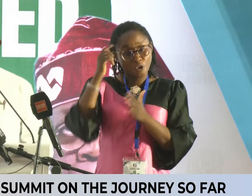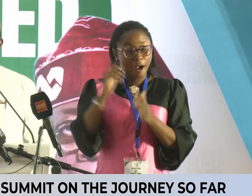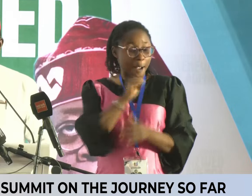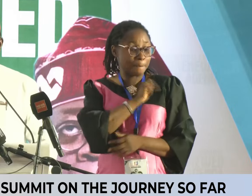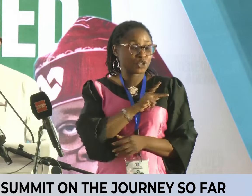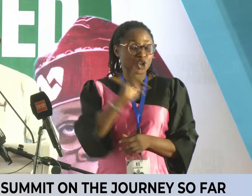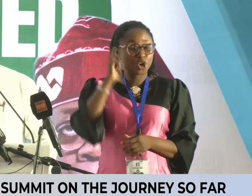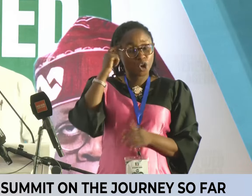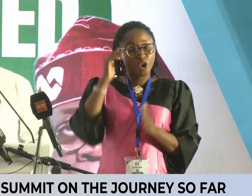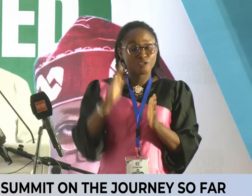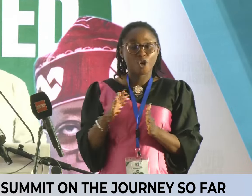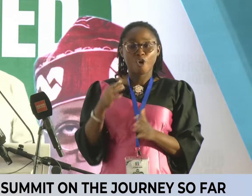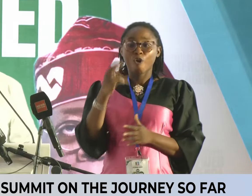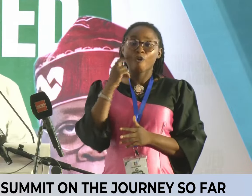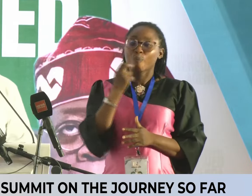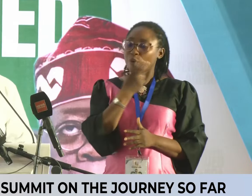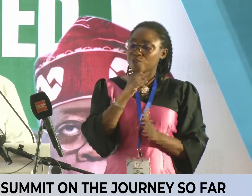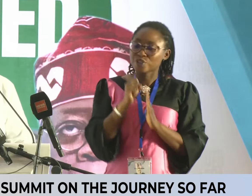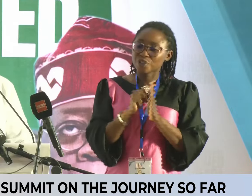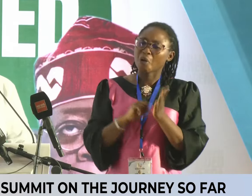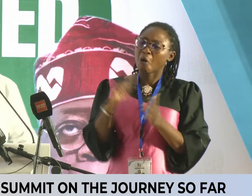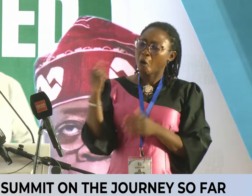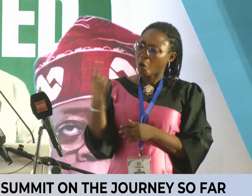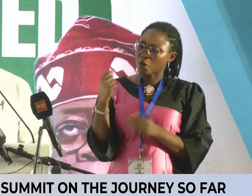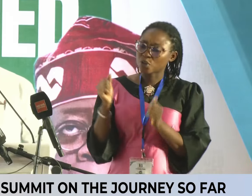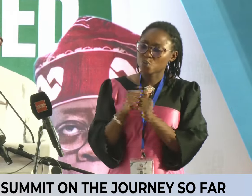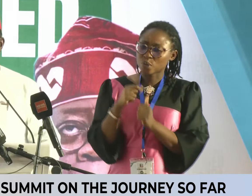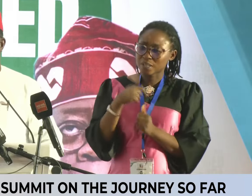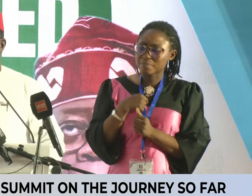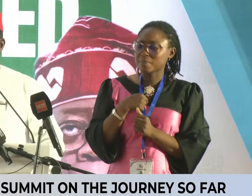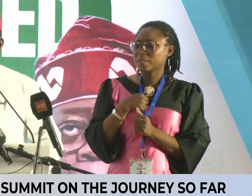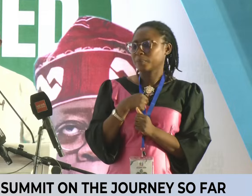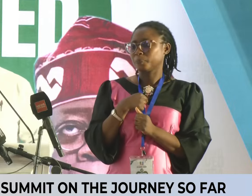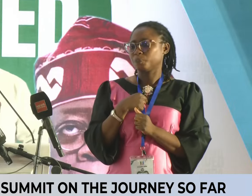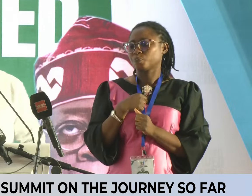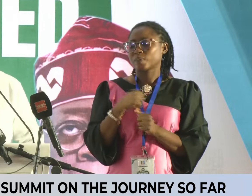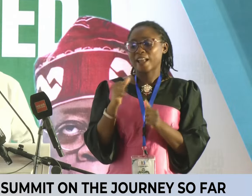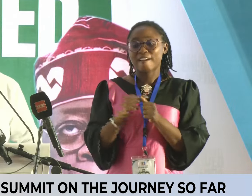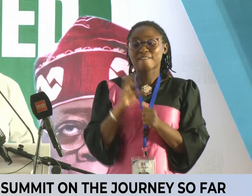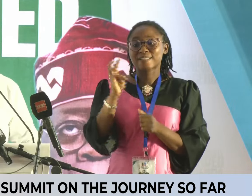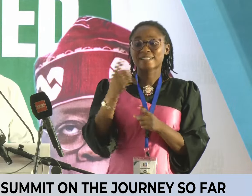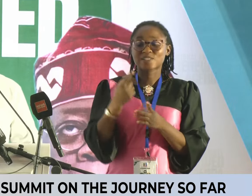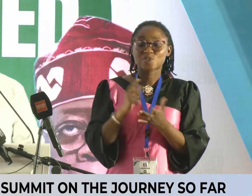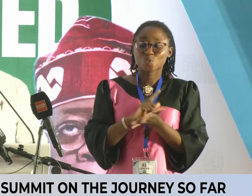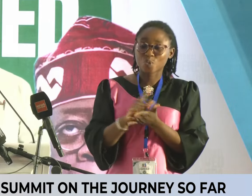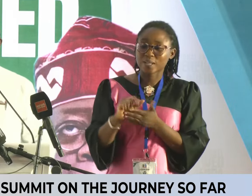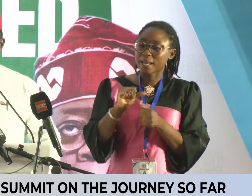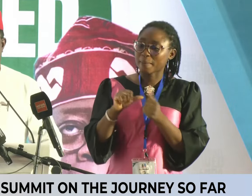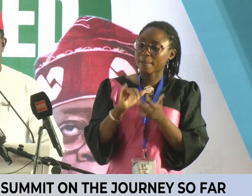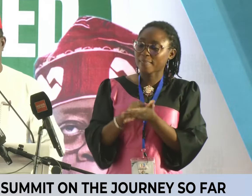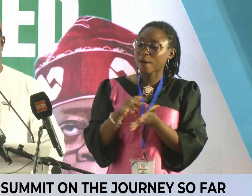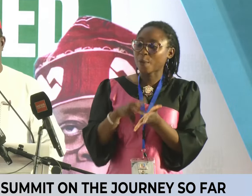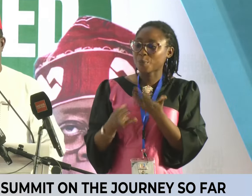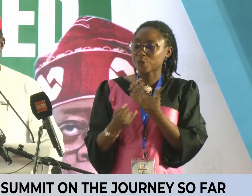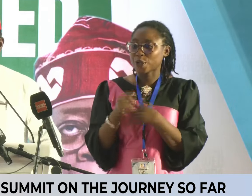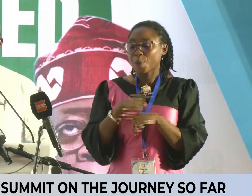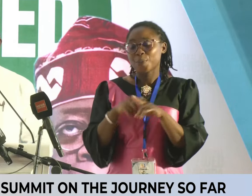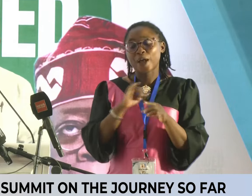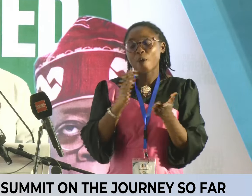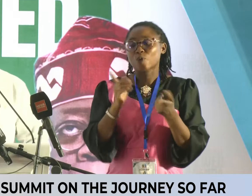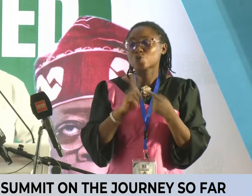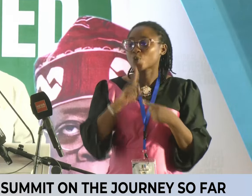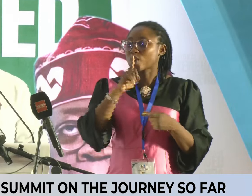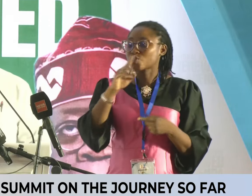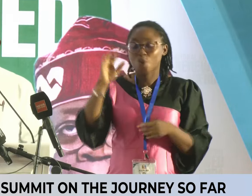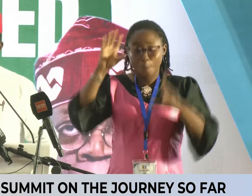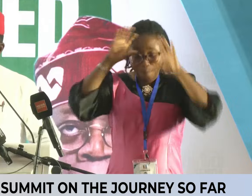State. He's always in my office once every 6 weeks about that project. But I want to assure